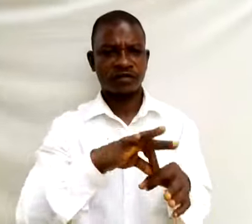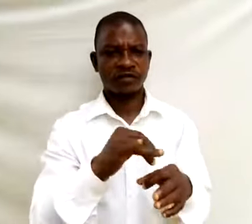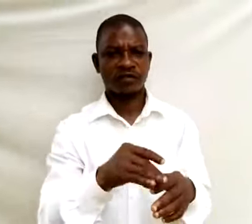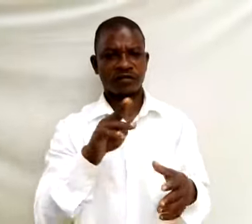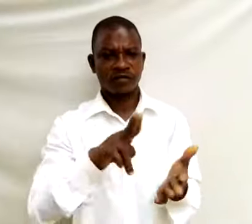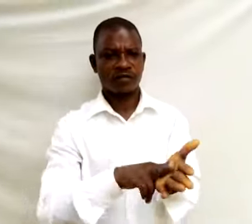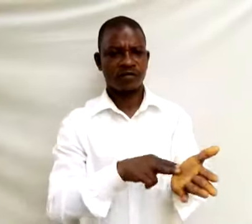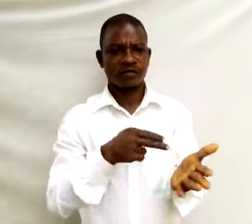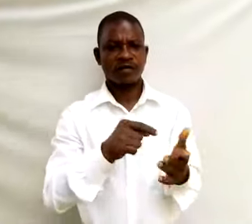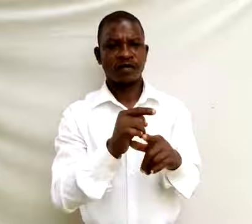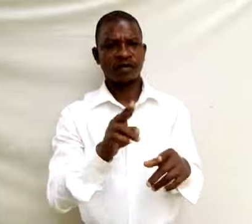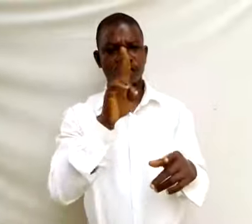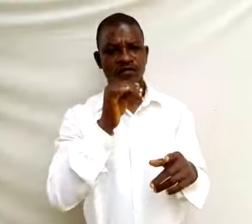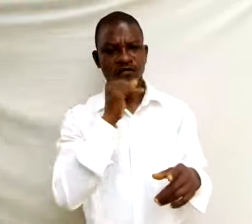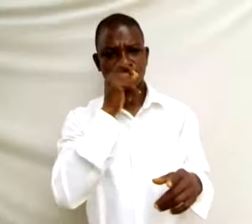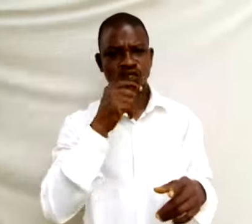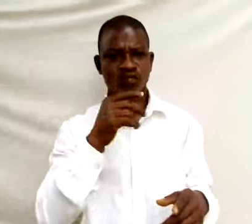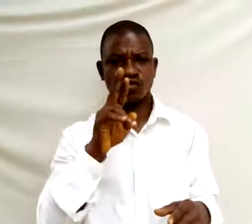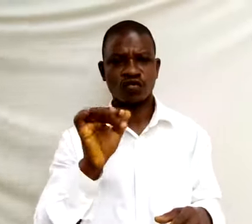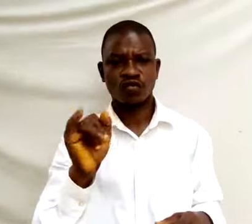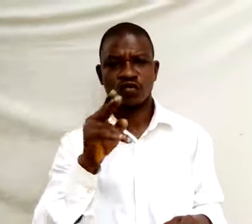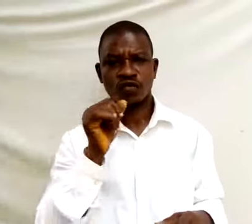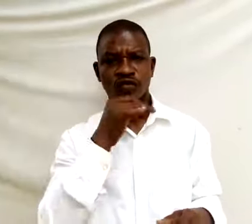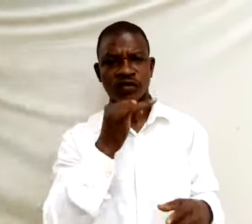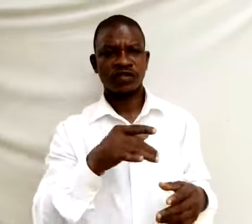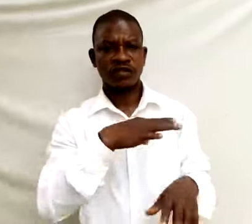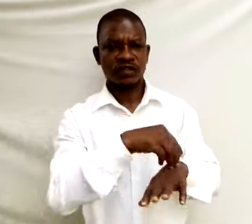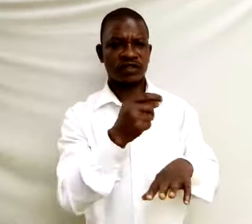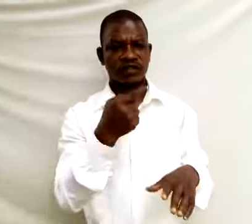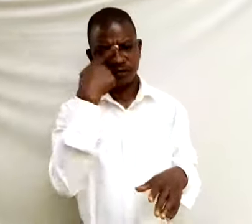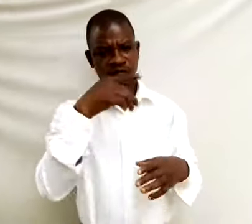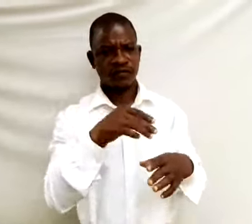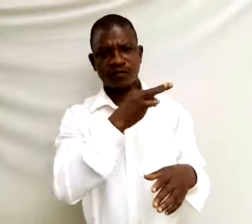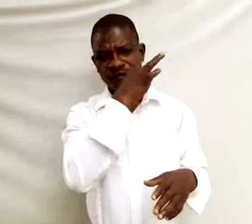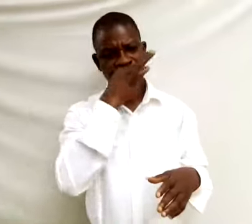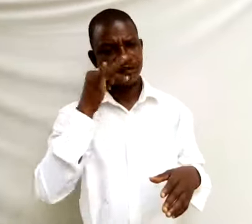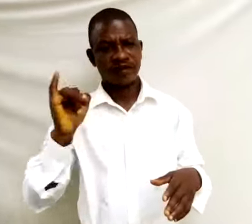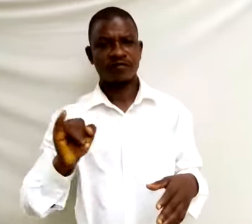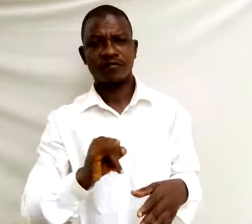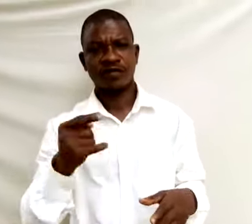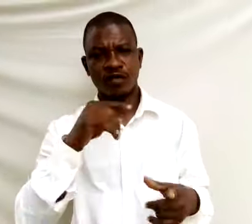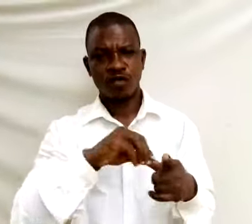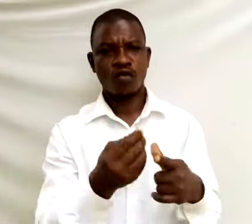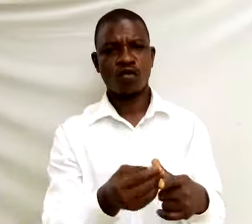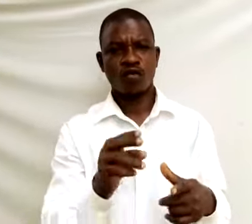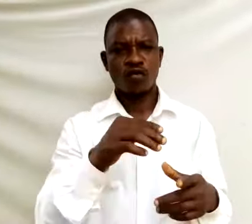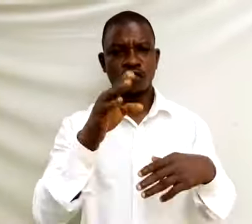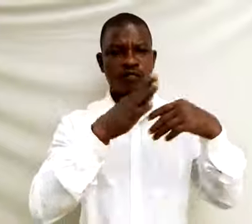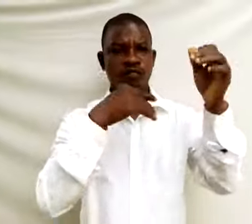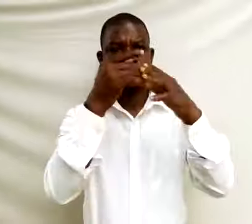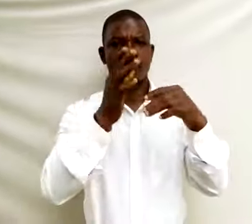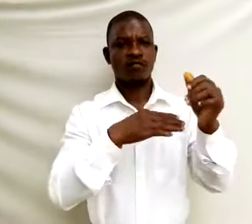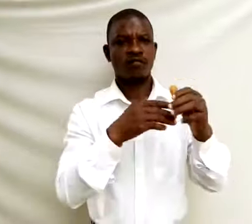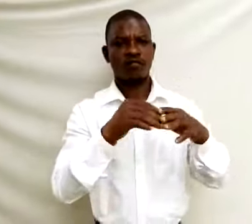butter, and yogurt. And land for farming or building